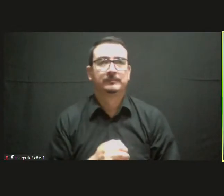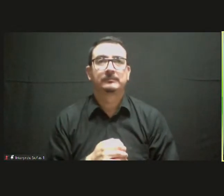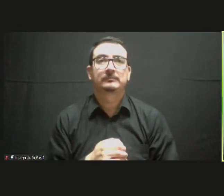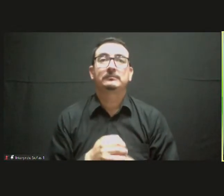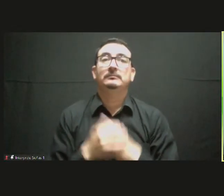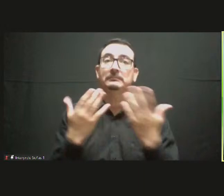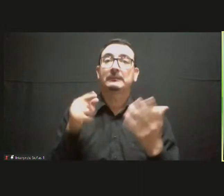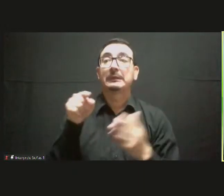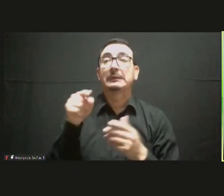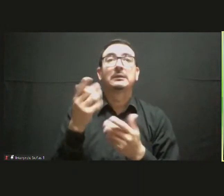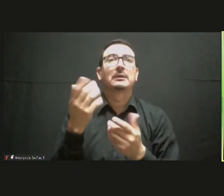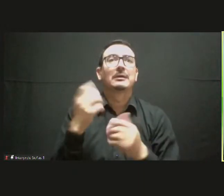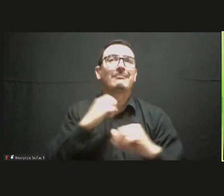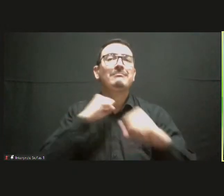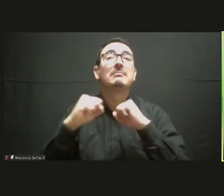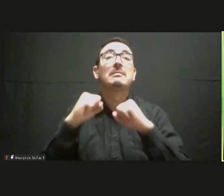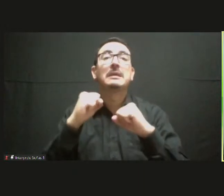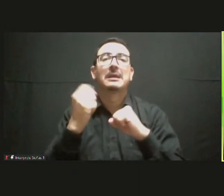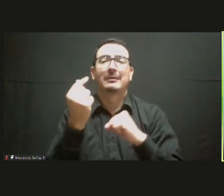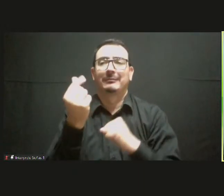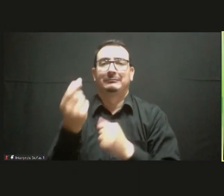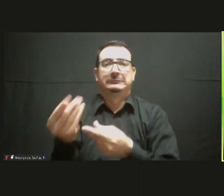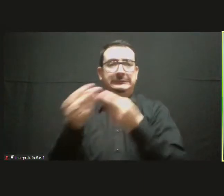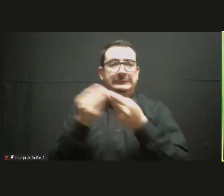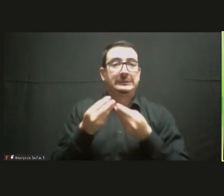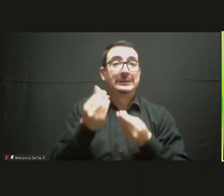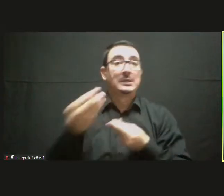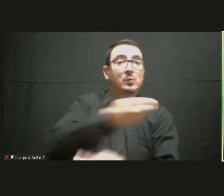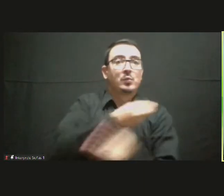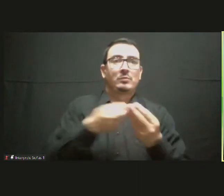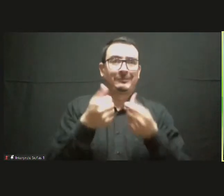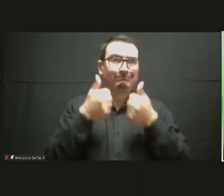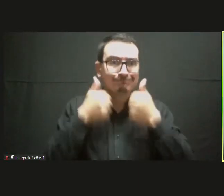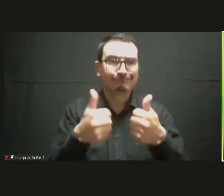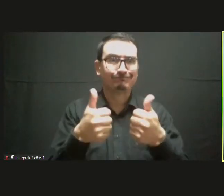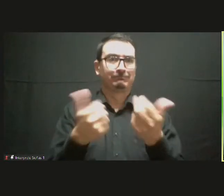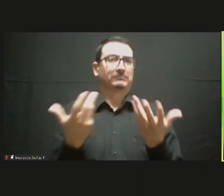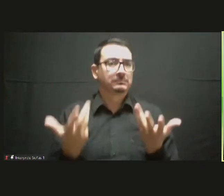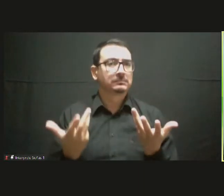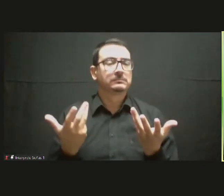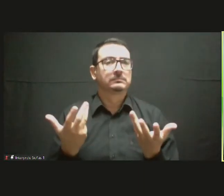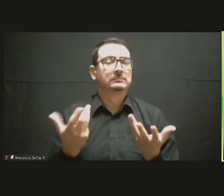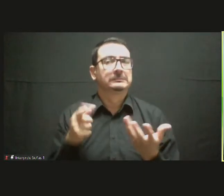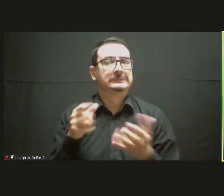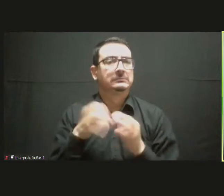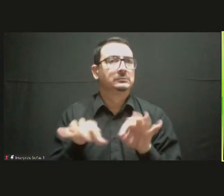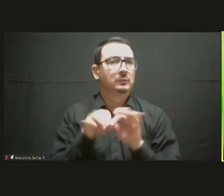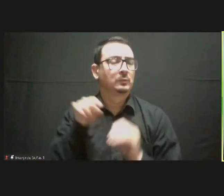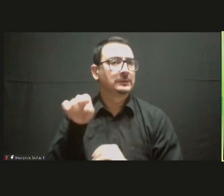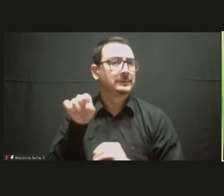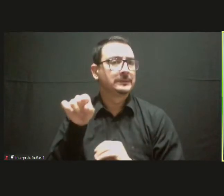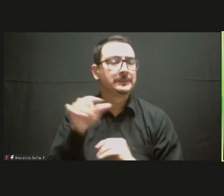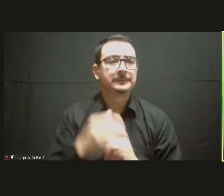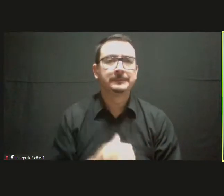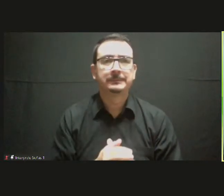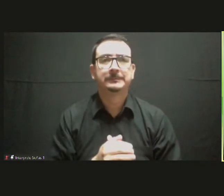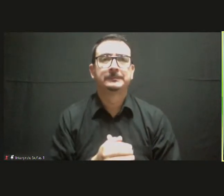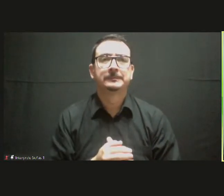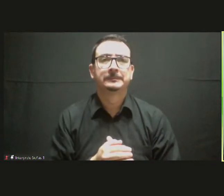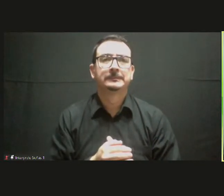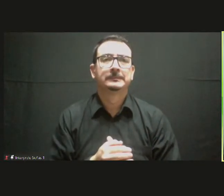source markets. A sustained campaign promoting vaccinations and addressing vaccine hesitancy